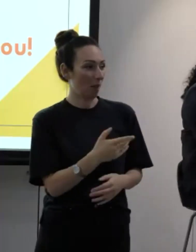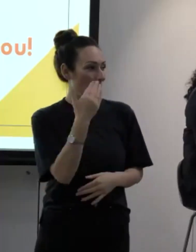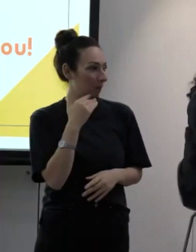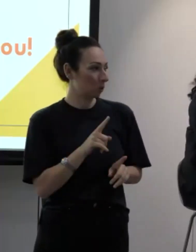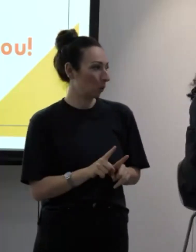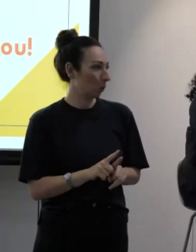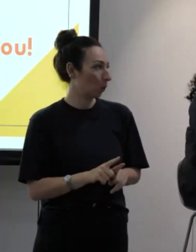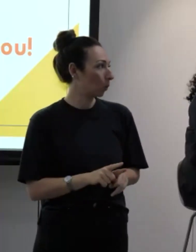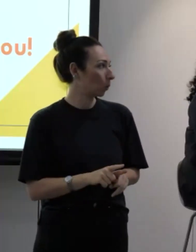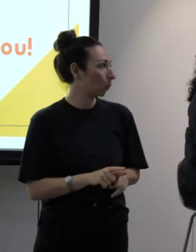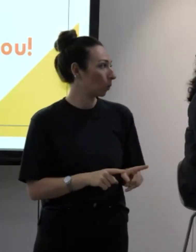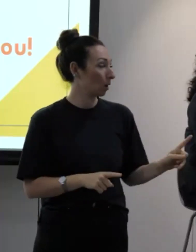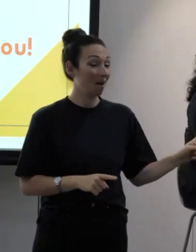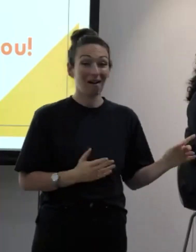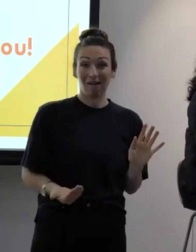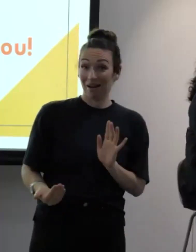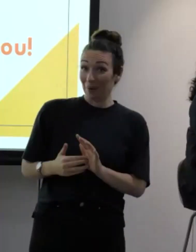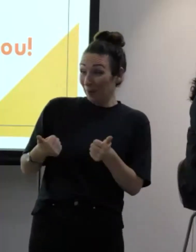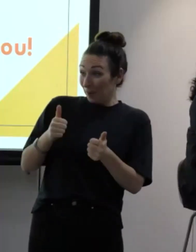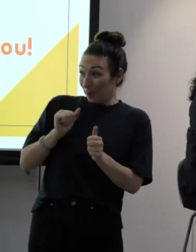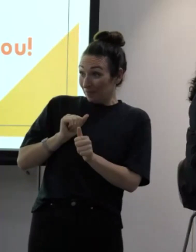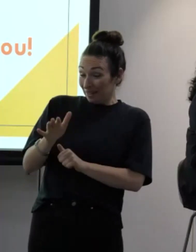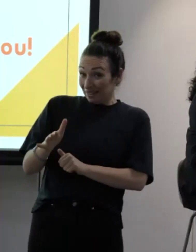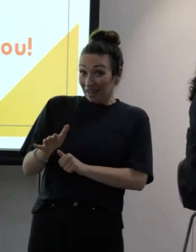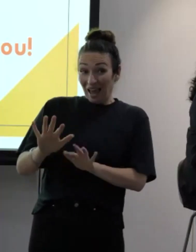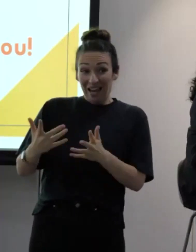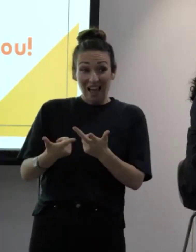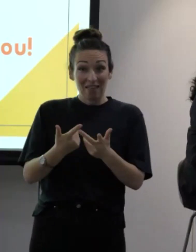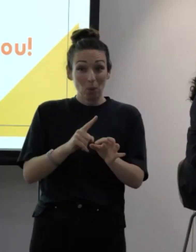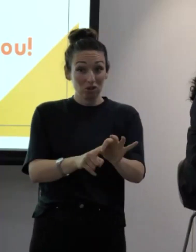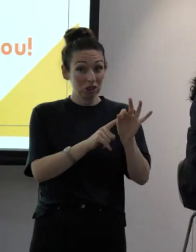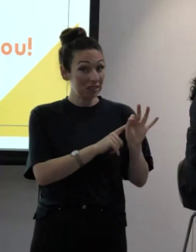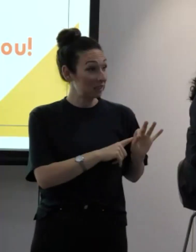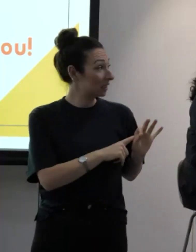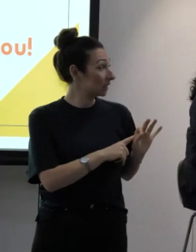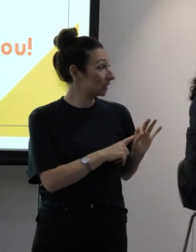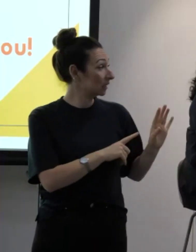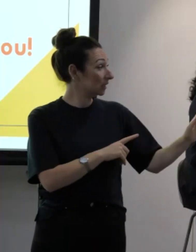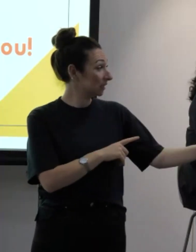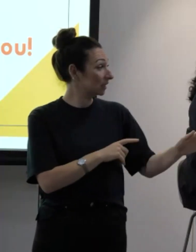Okay, fantastic. Do we have any other questions from in the room? Yeah.